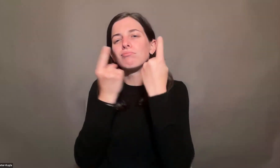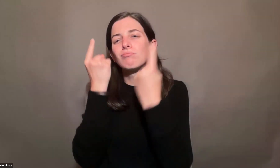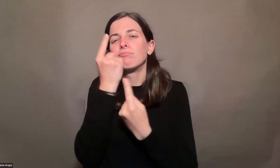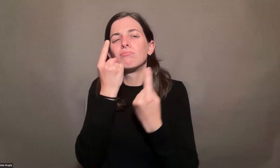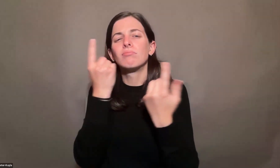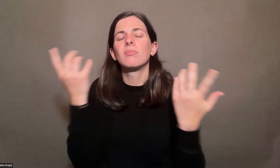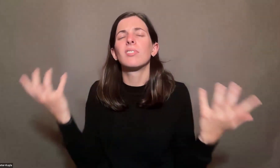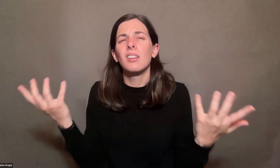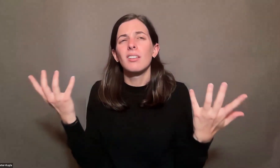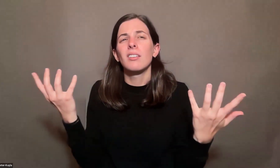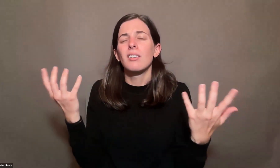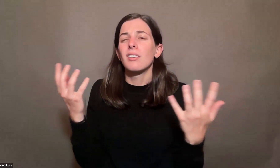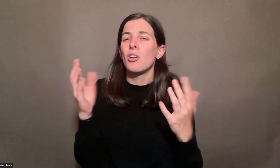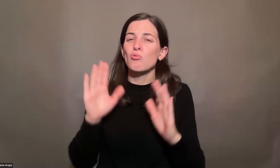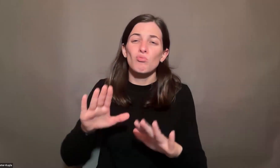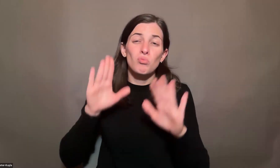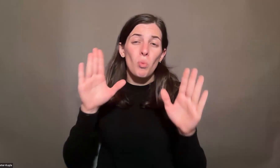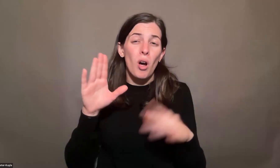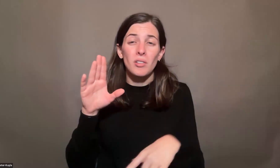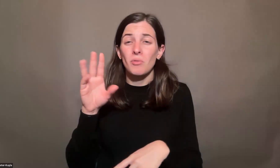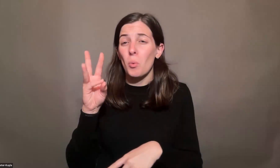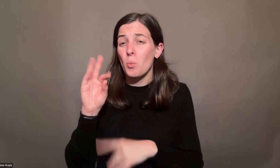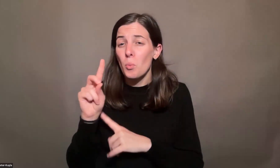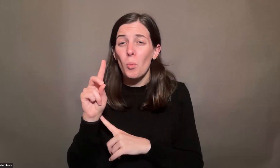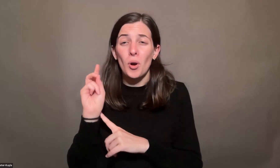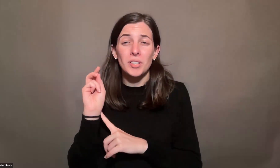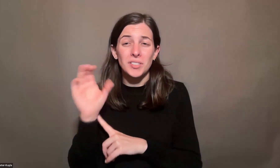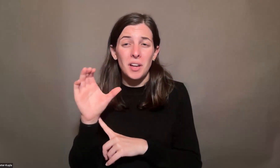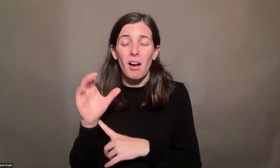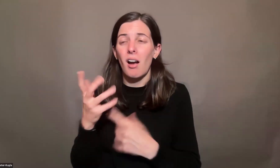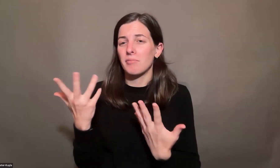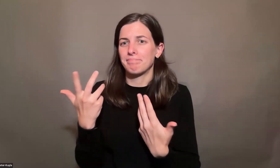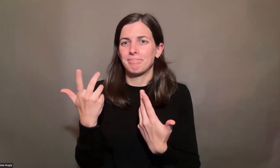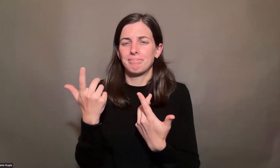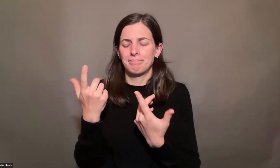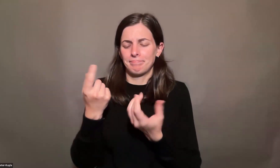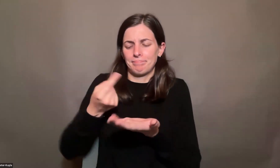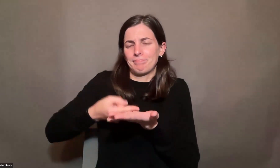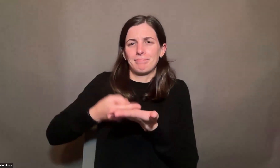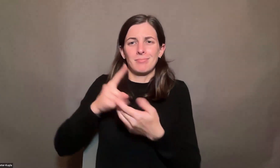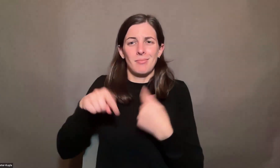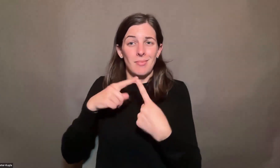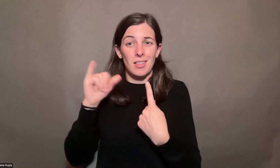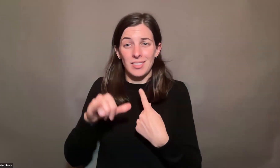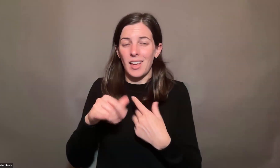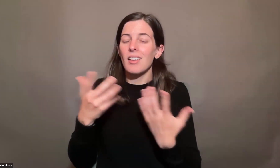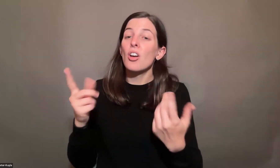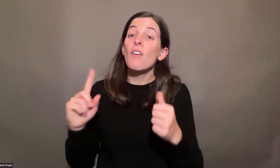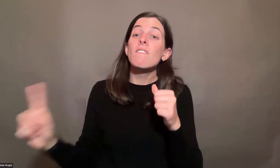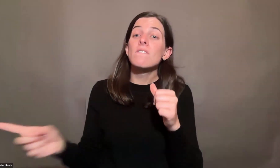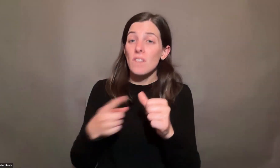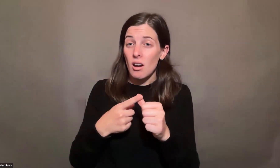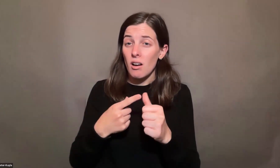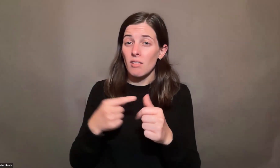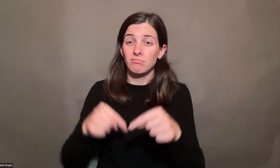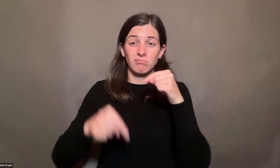or documents in general and talk about some of the main things to think about. Just to flag before I start, a lot of the advice you will have already noticed